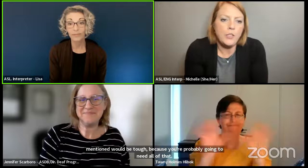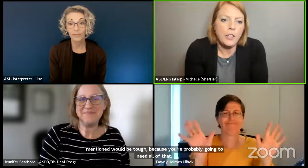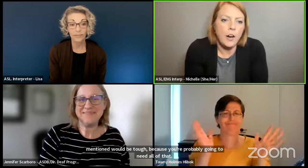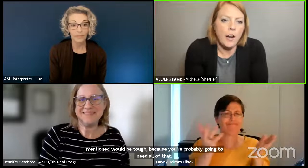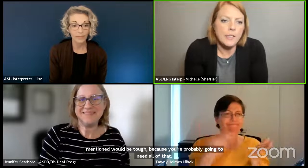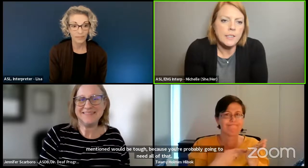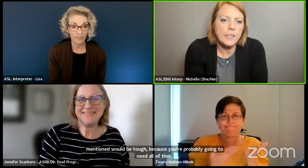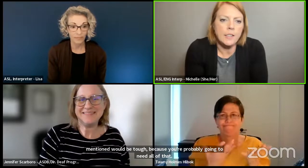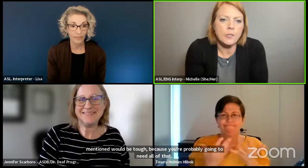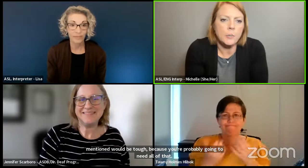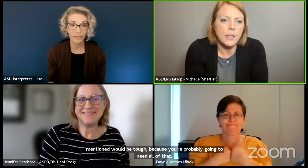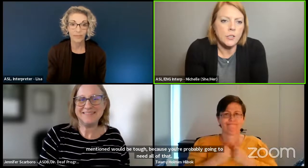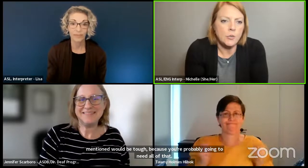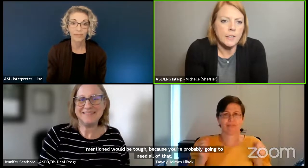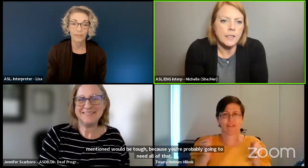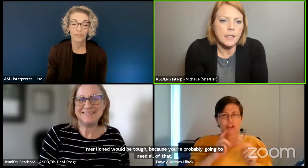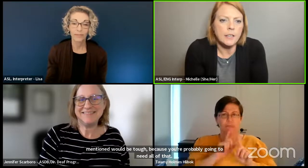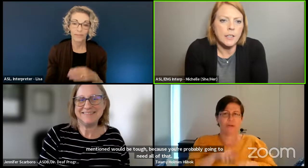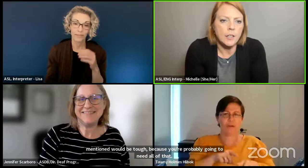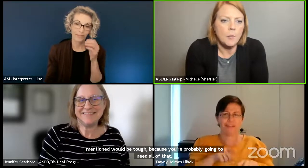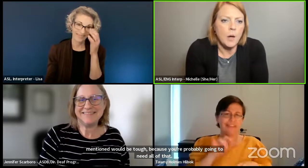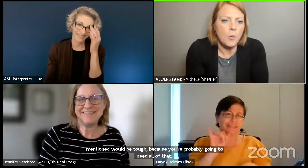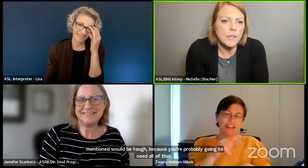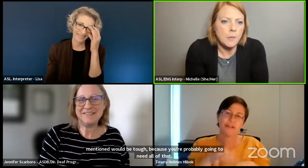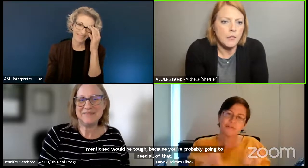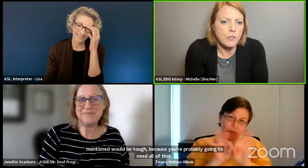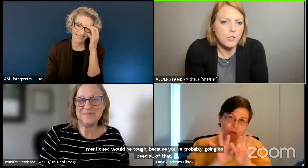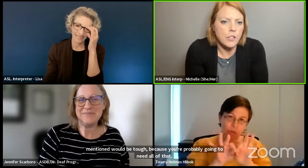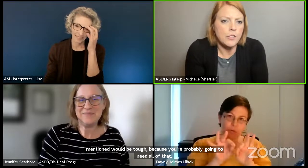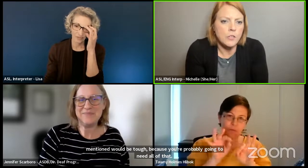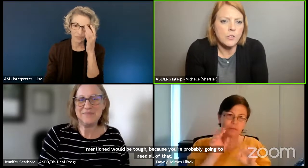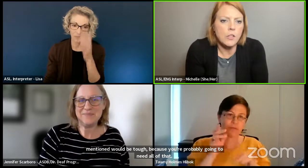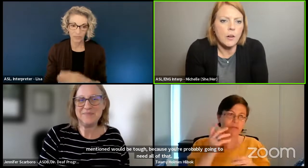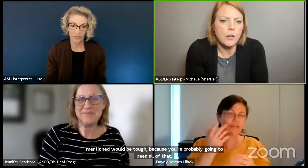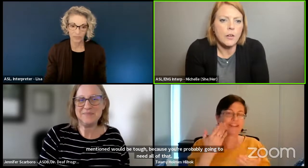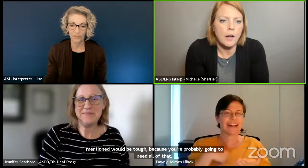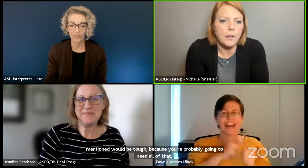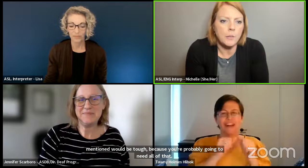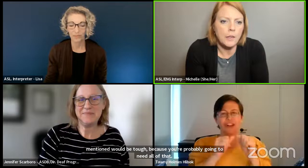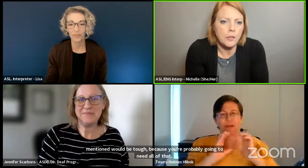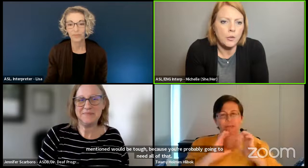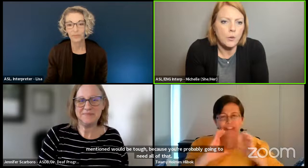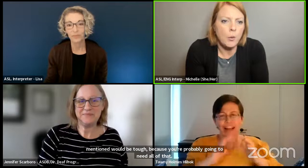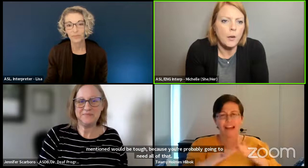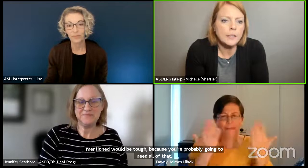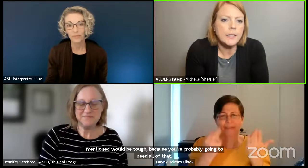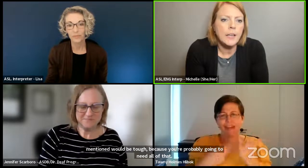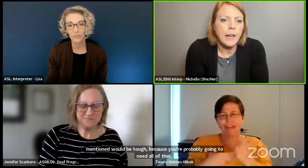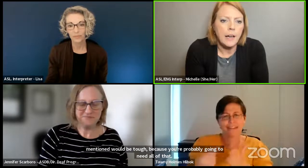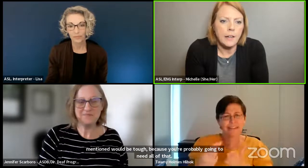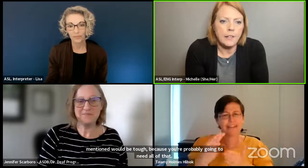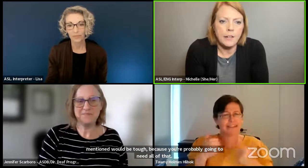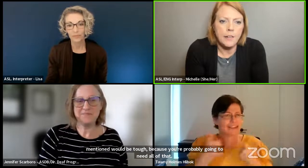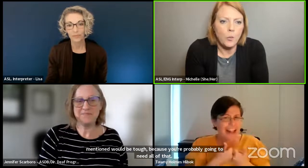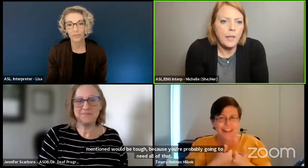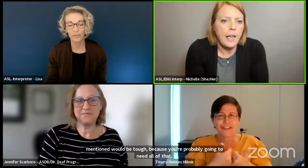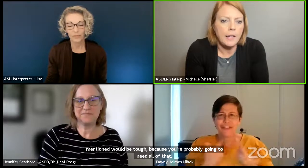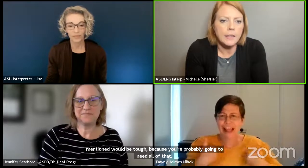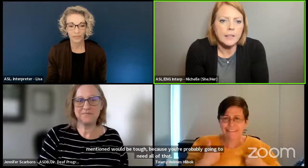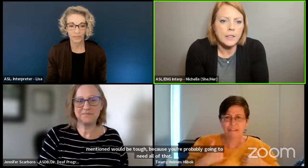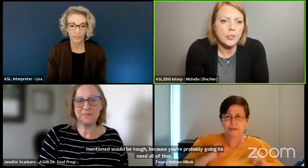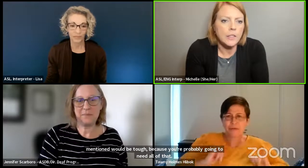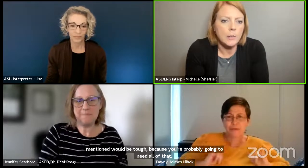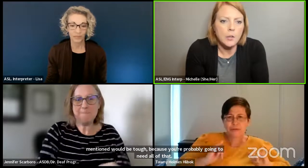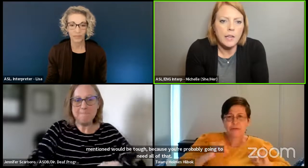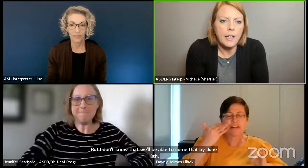I appreciate your honesty and for being direct and clear about what some of the frustrations are in your report. I think that we